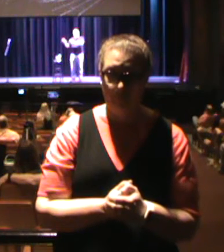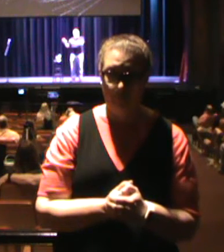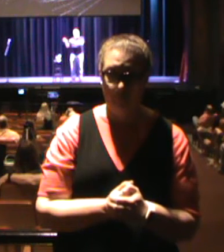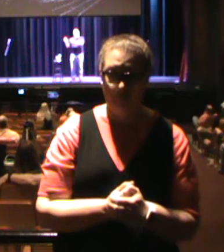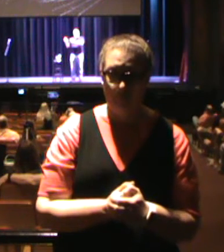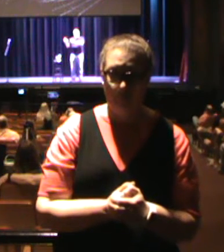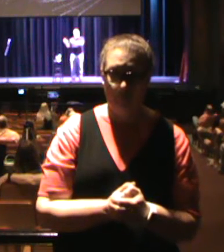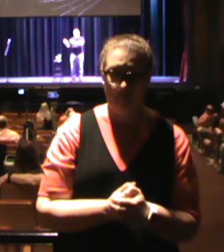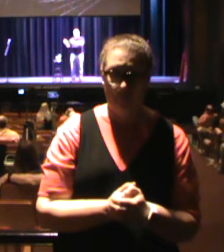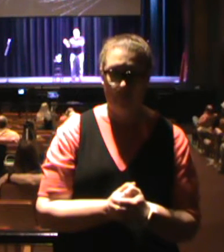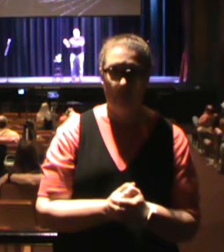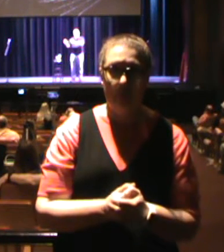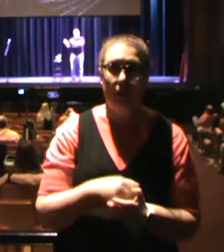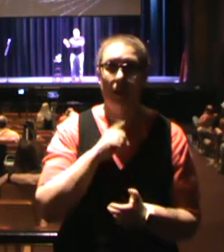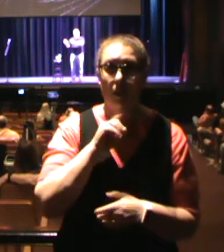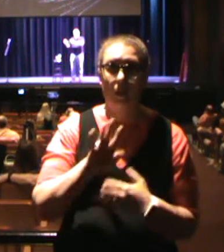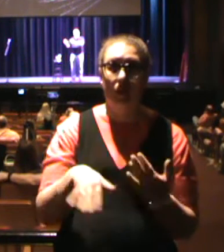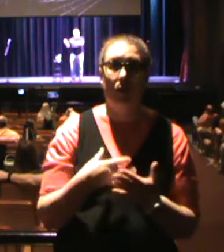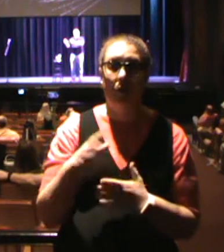is all the funk gone?